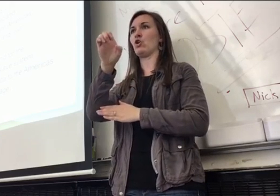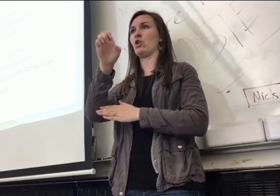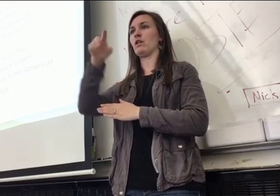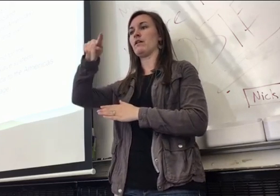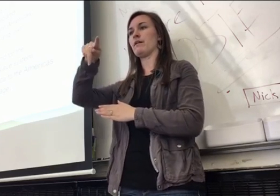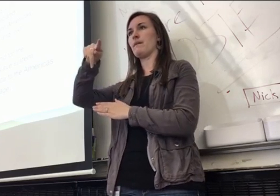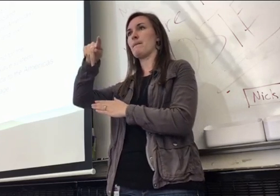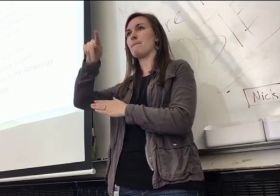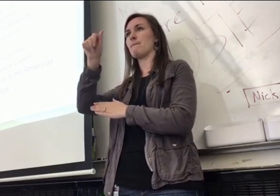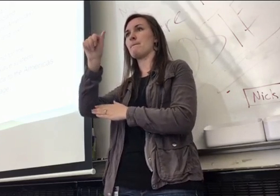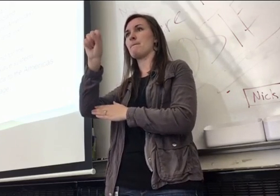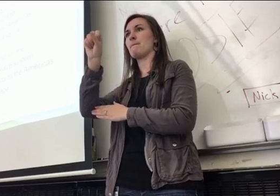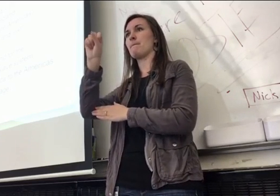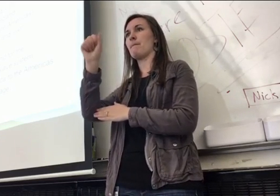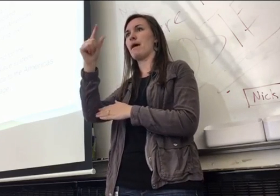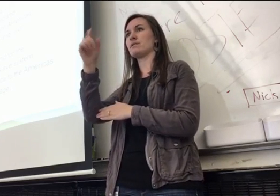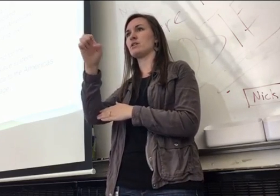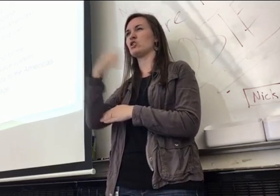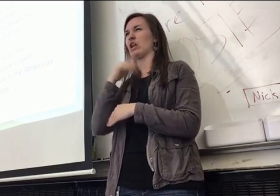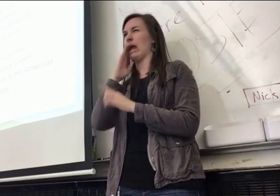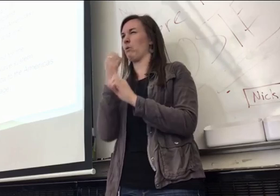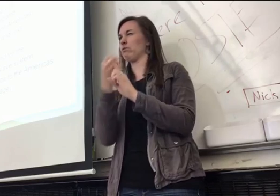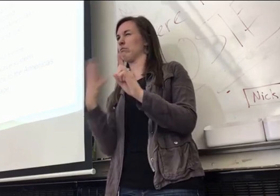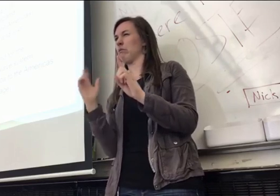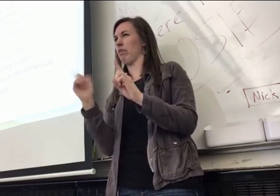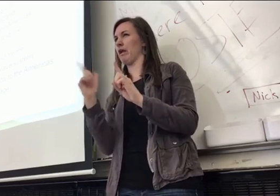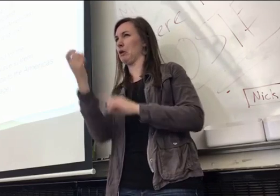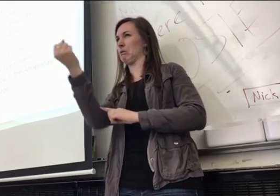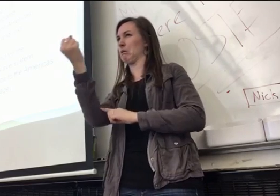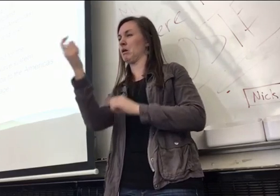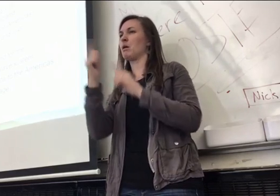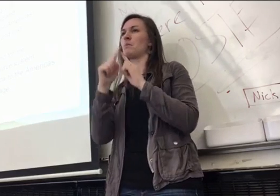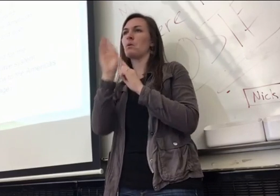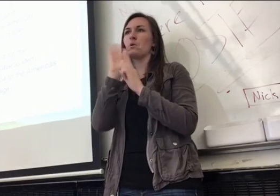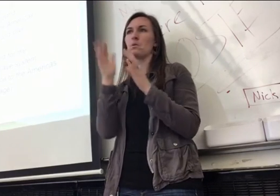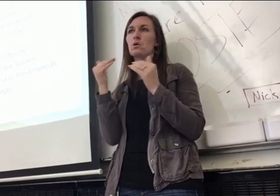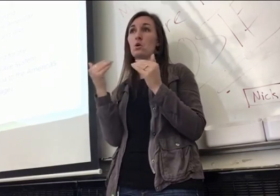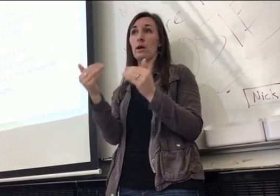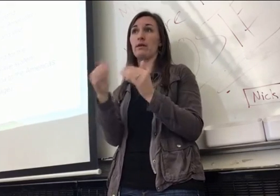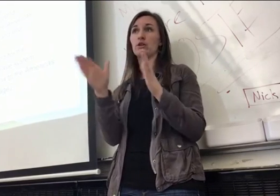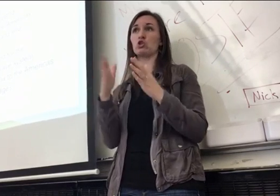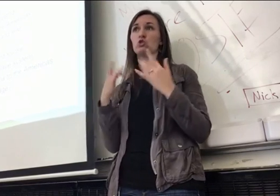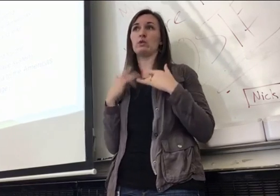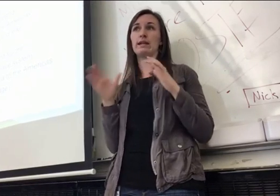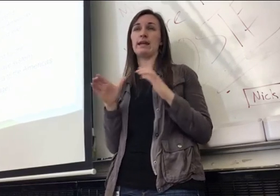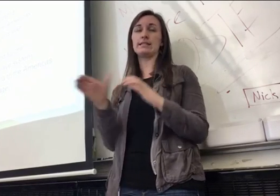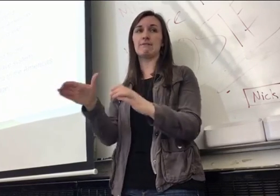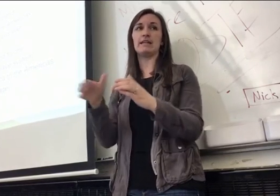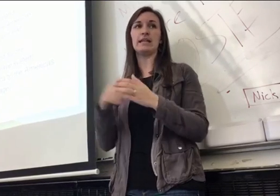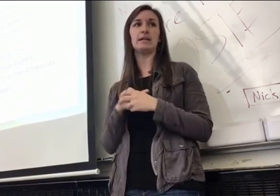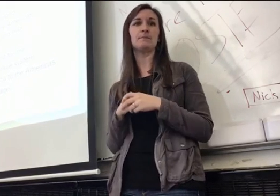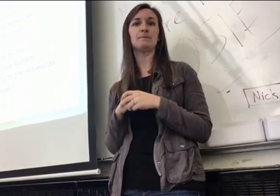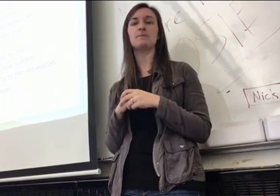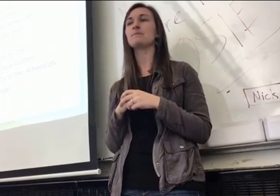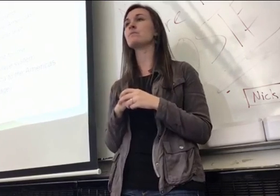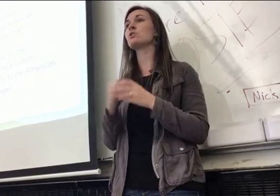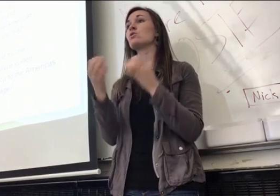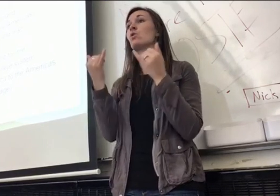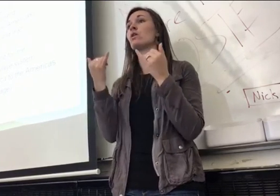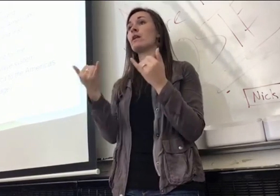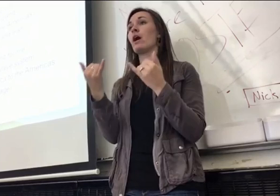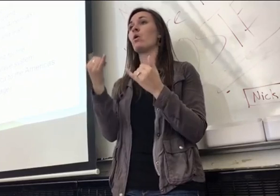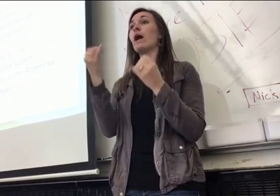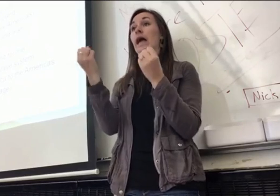And we'll talk about what those words mean in just a second, okay? But we're going to go ahead and do an activity. Now, you're going to be